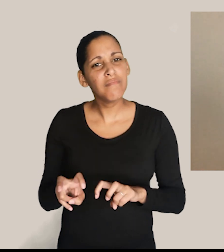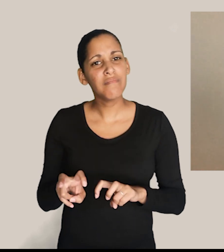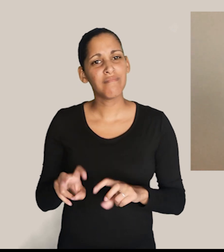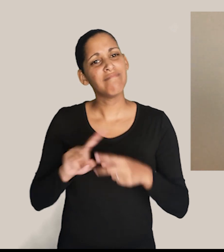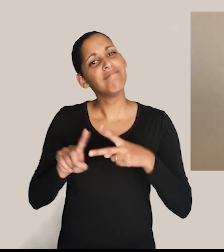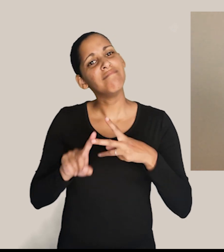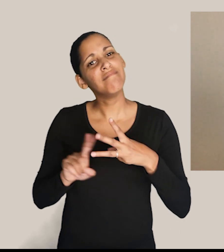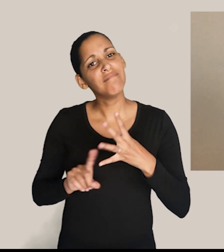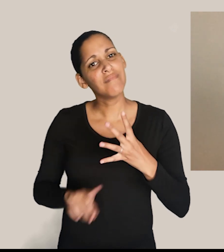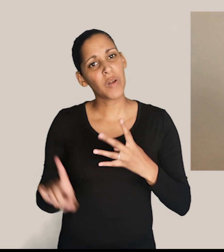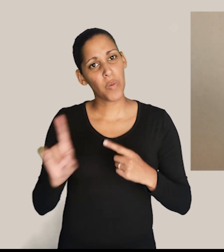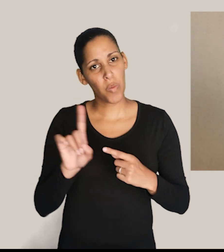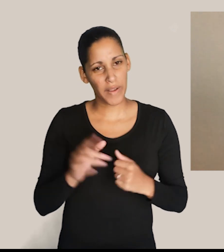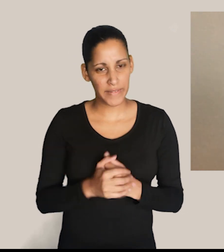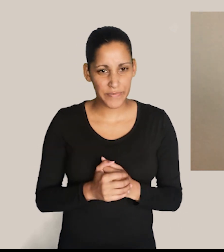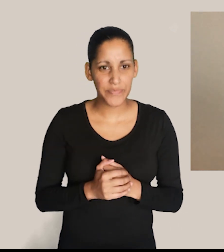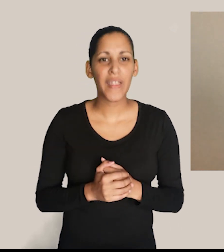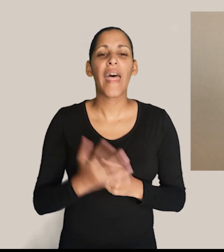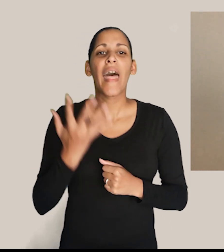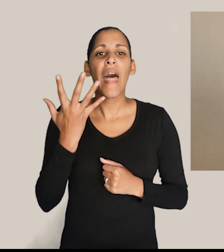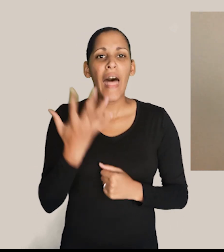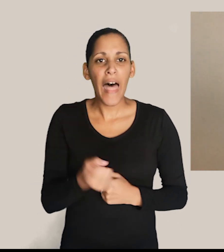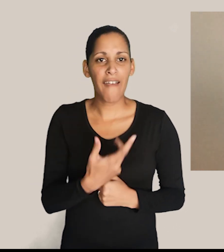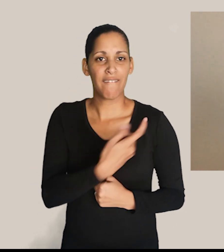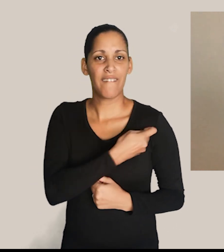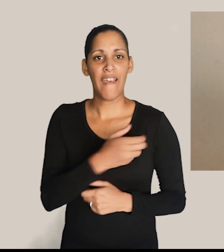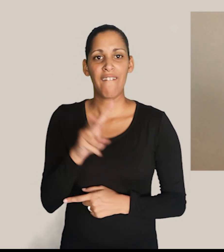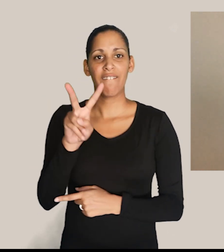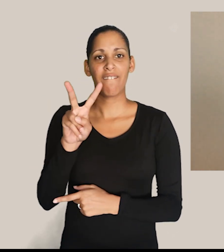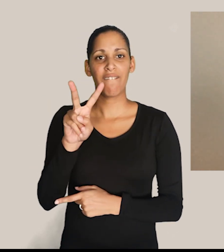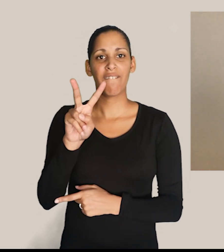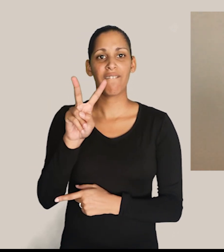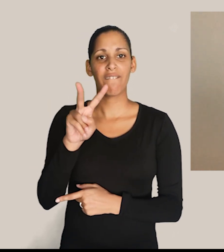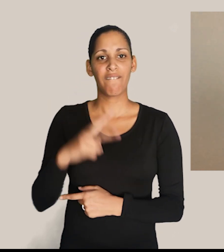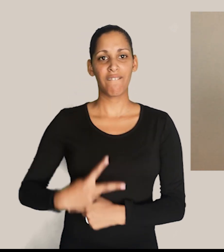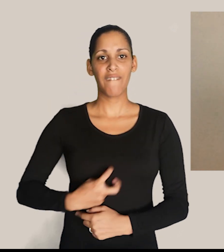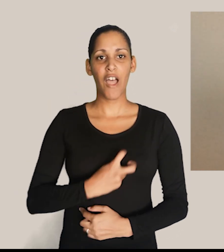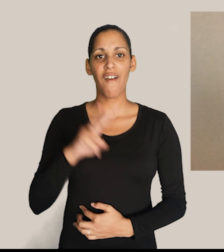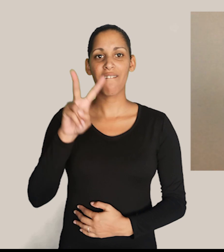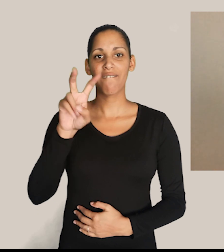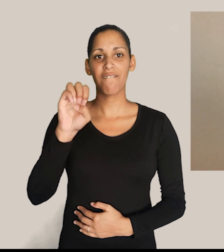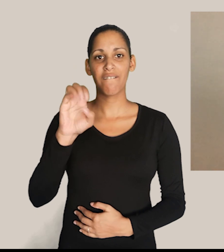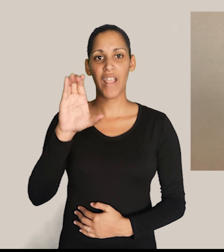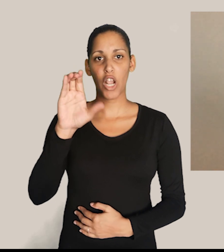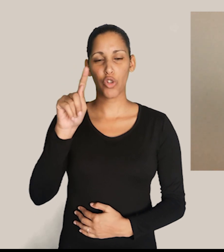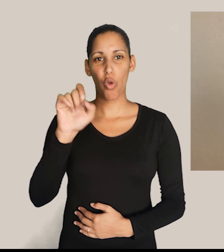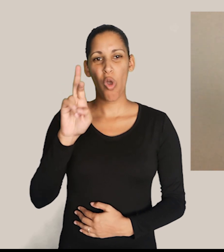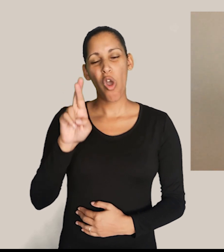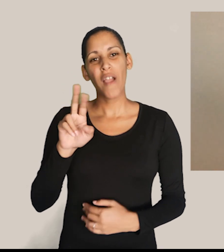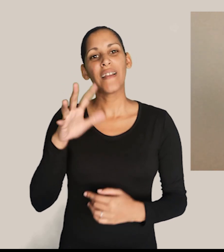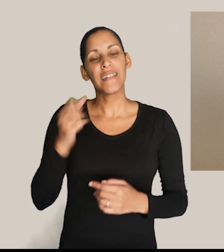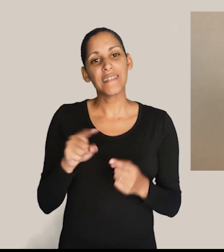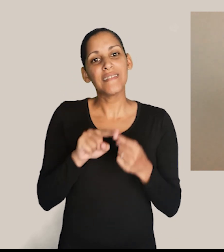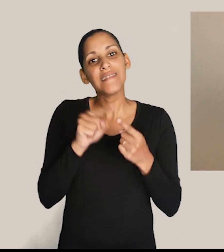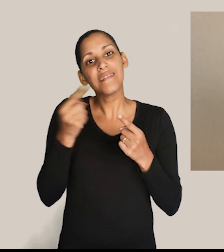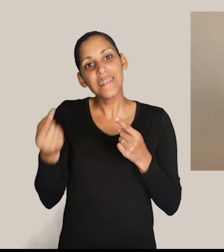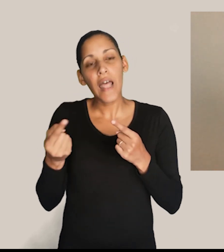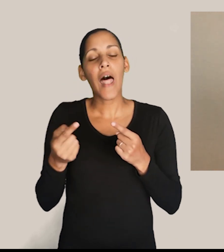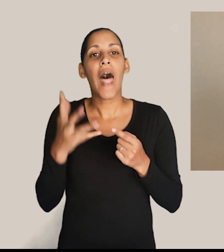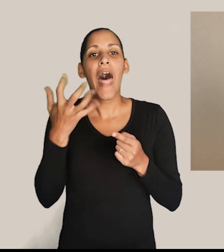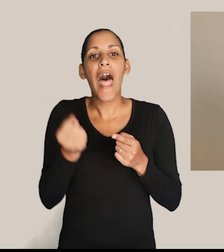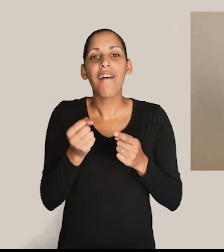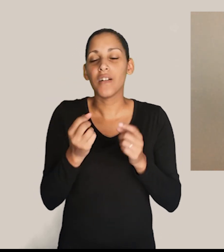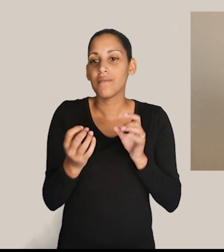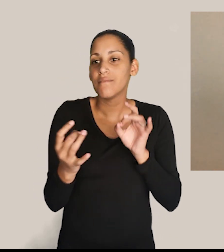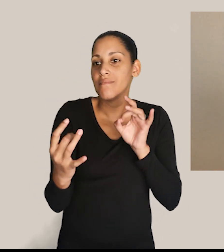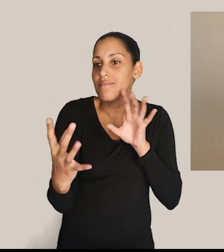look at these types mentioned. So a viral vector uses a weakened version of a different virus,